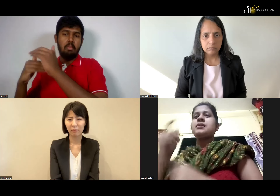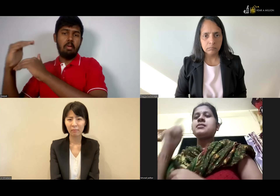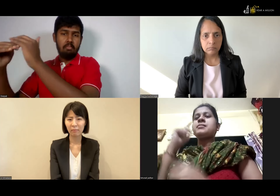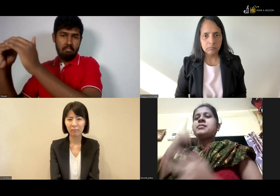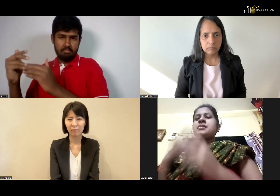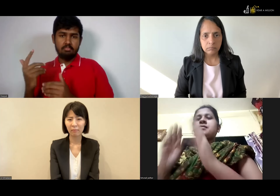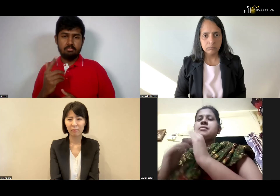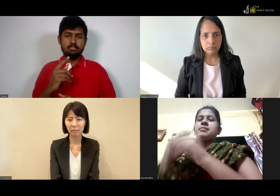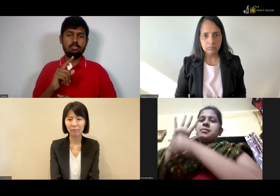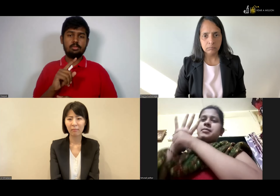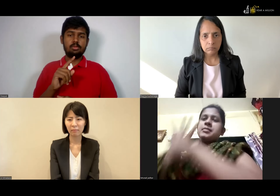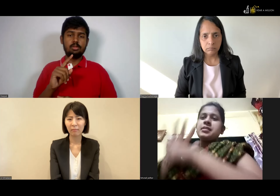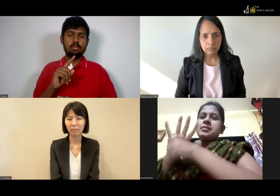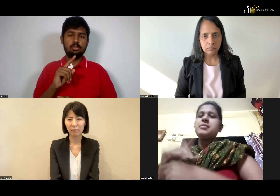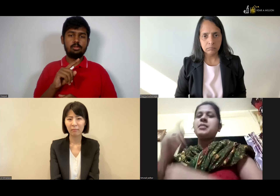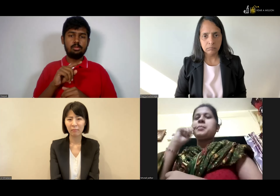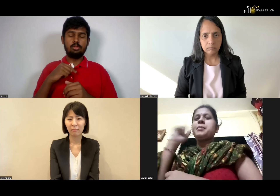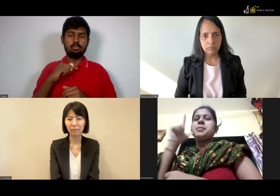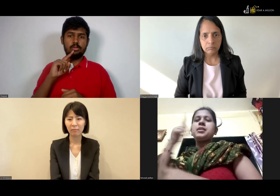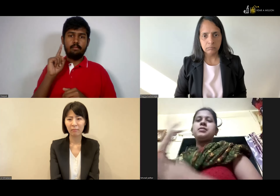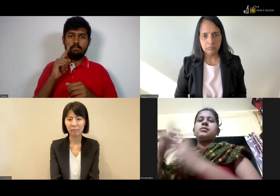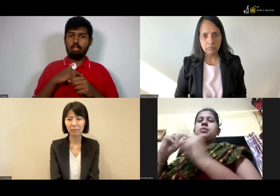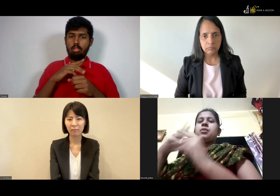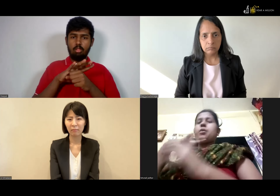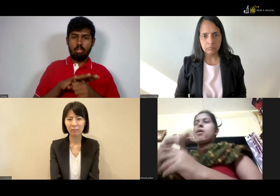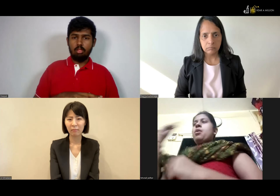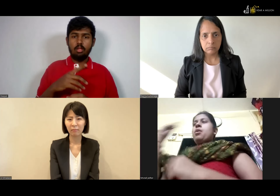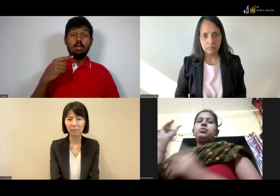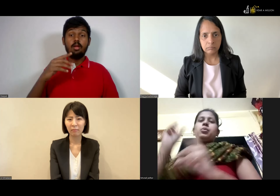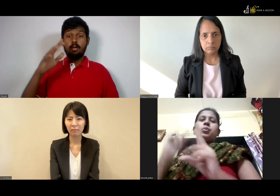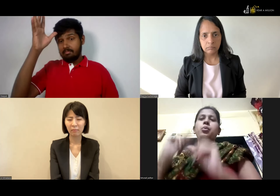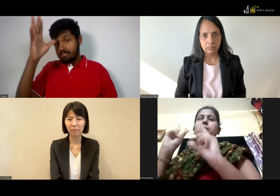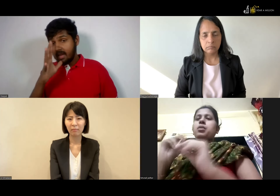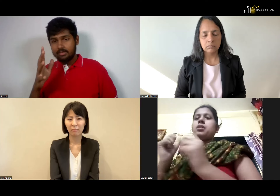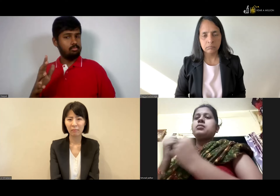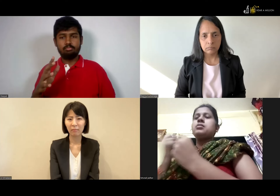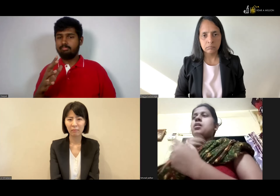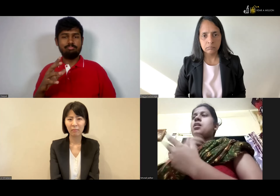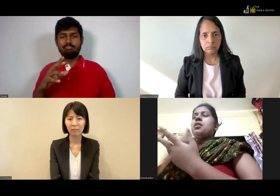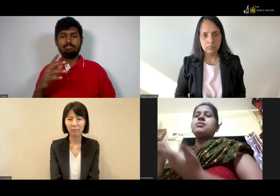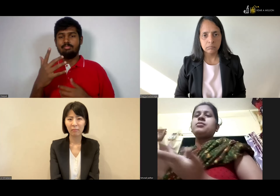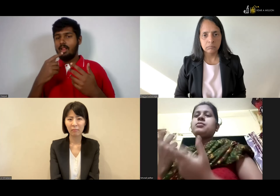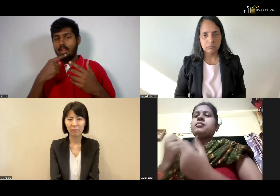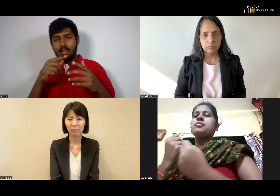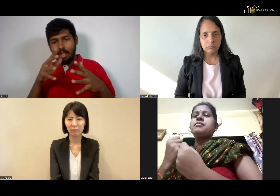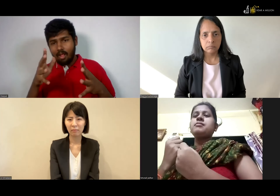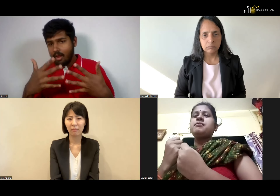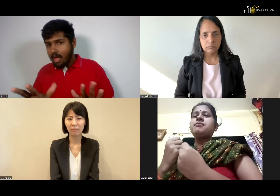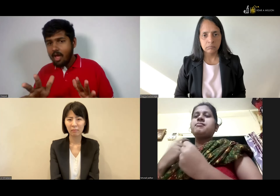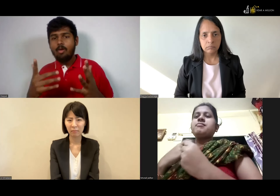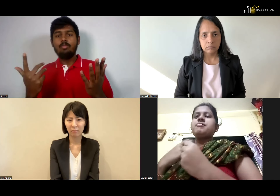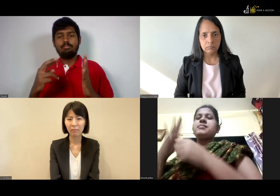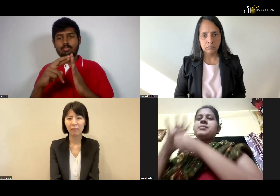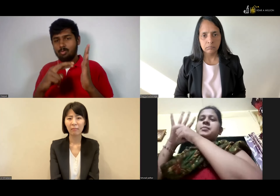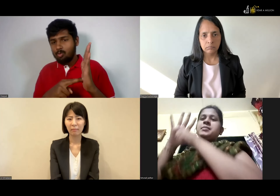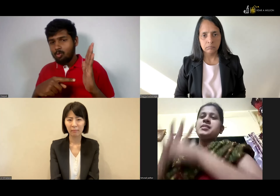it's pretty hard like to progress. um, my in-laws don't let me go out,